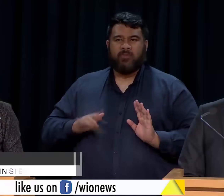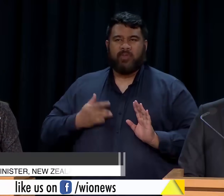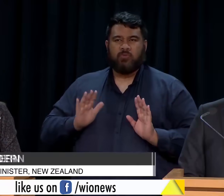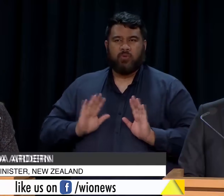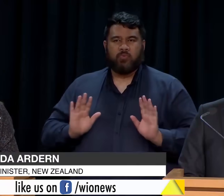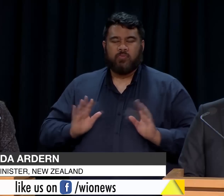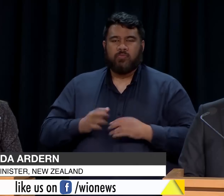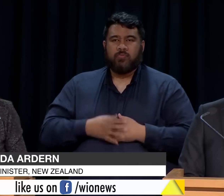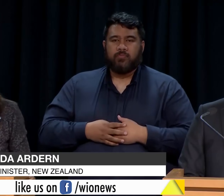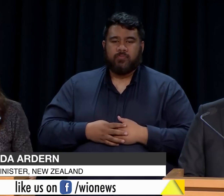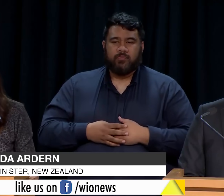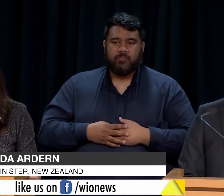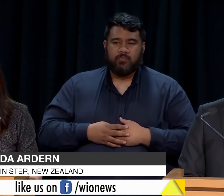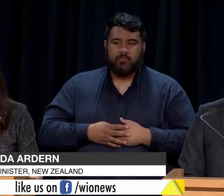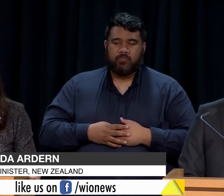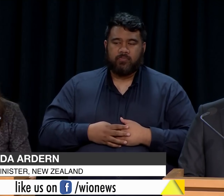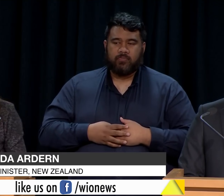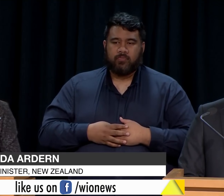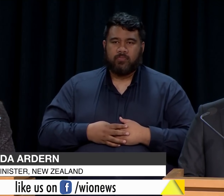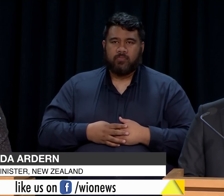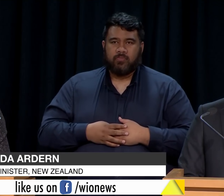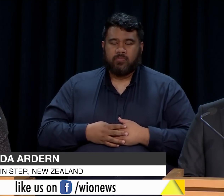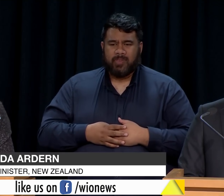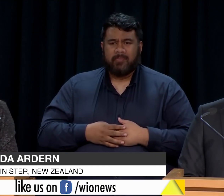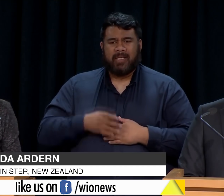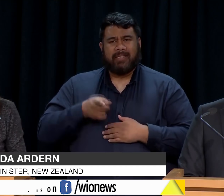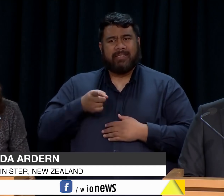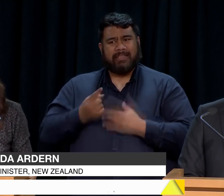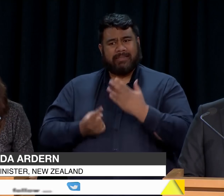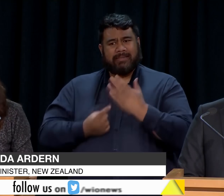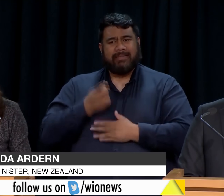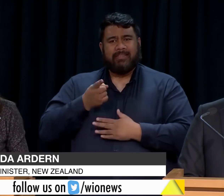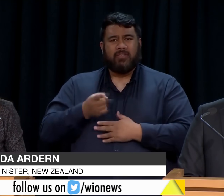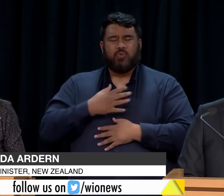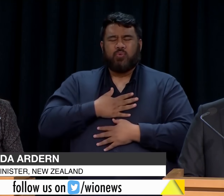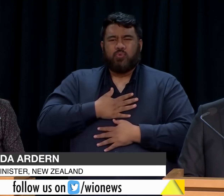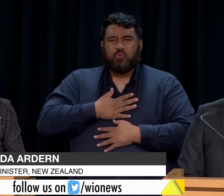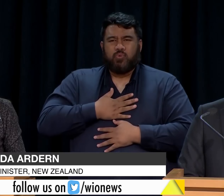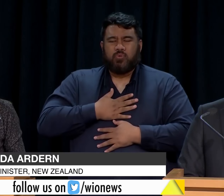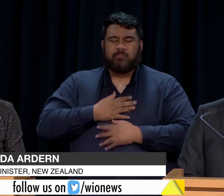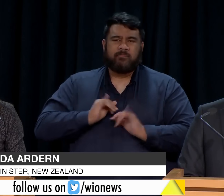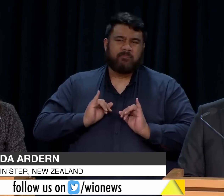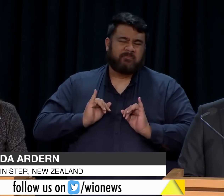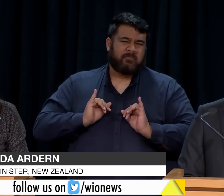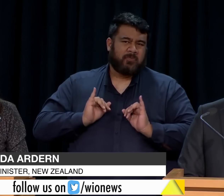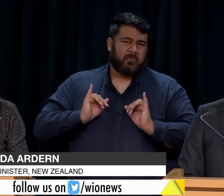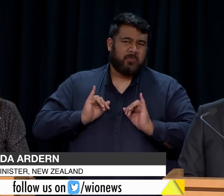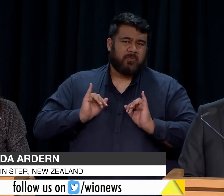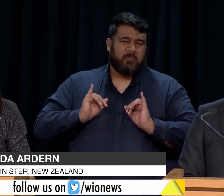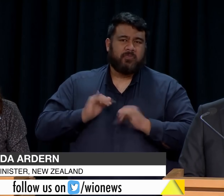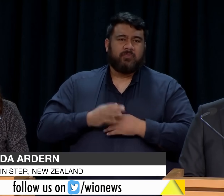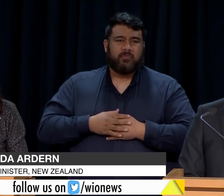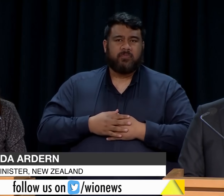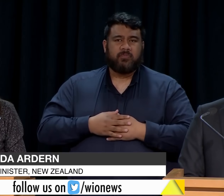Needless to say, such an attack is hugely concerning, and I do want to acknowledge the really early